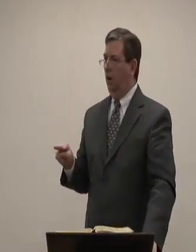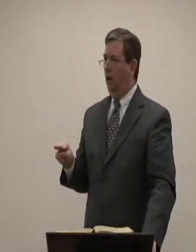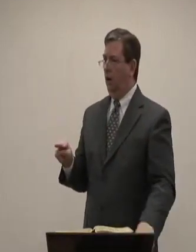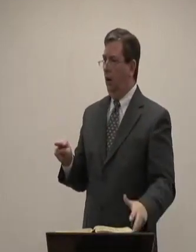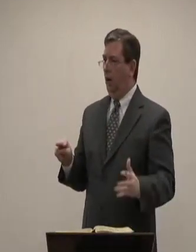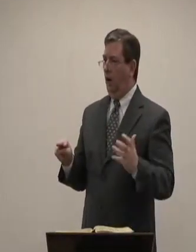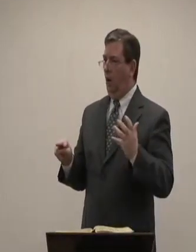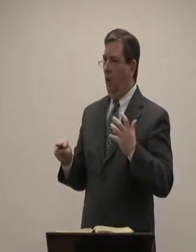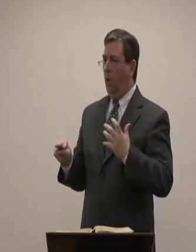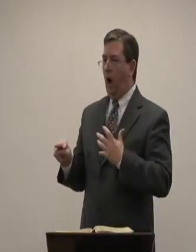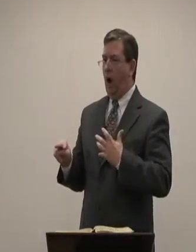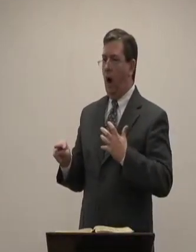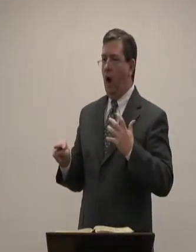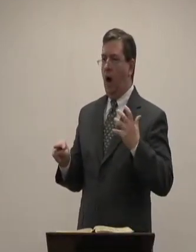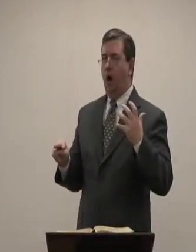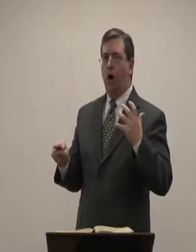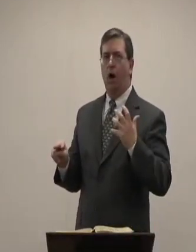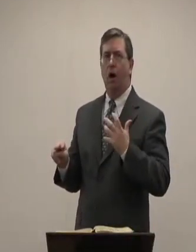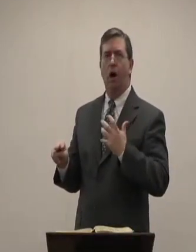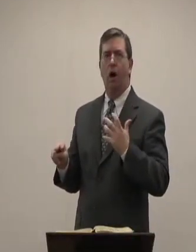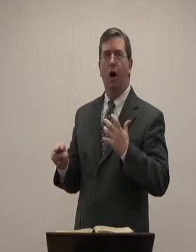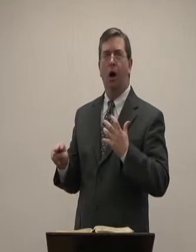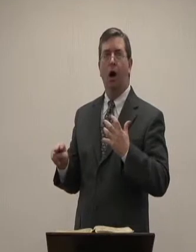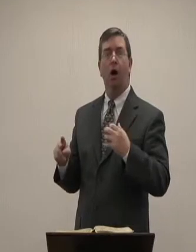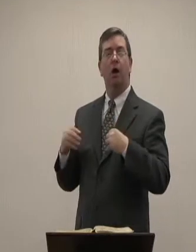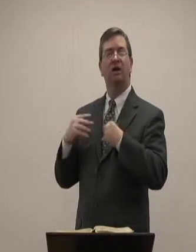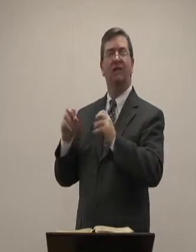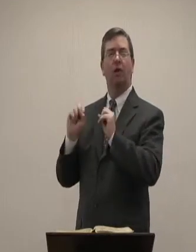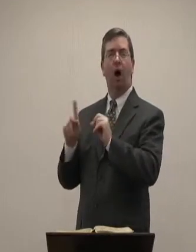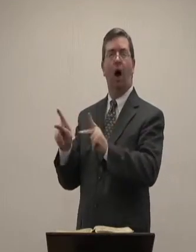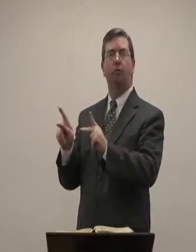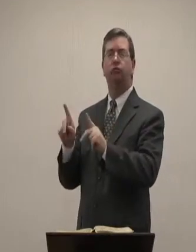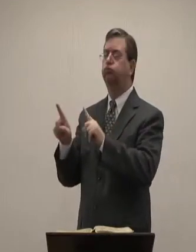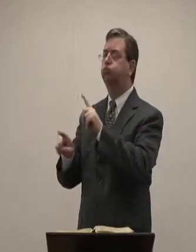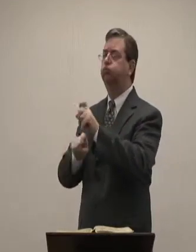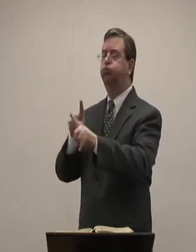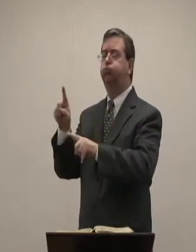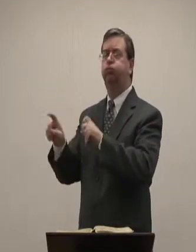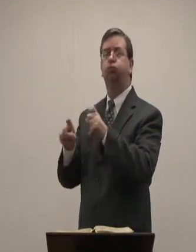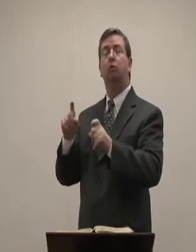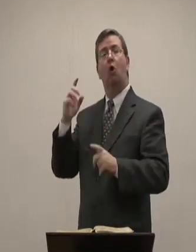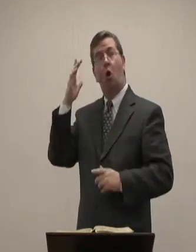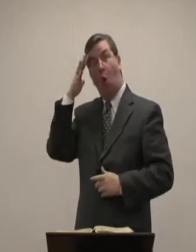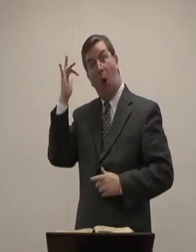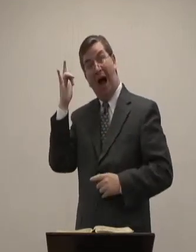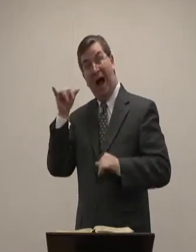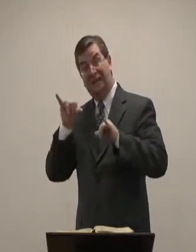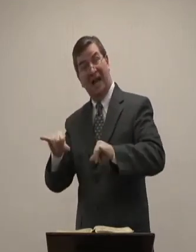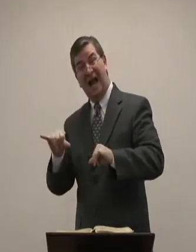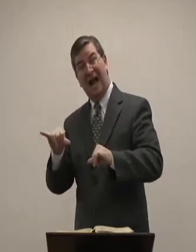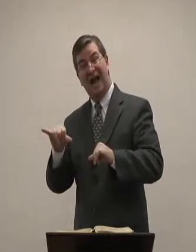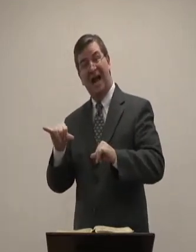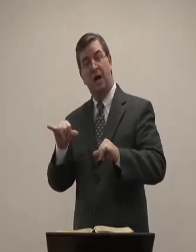And they knew that he had resurrected. And they were just in awe to see how Jesus was there among them,